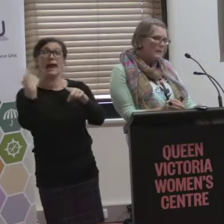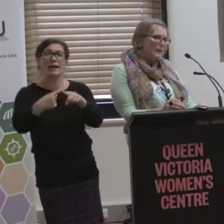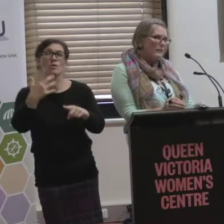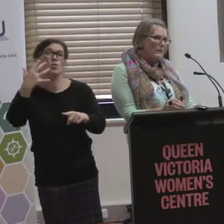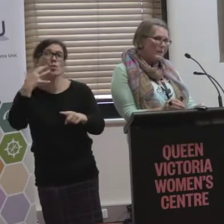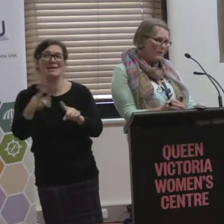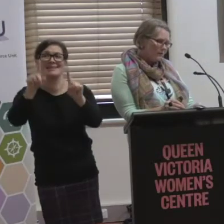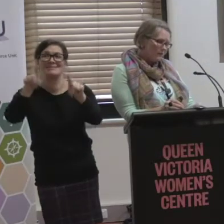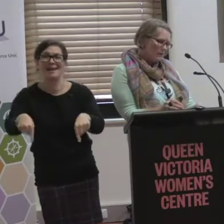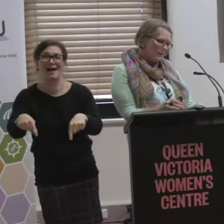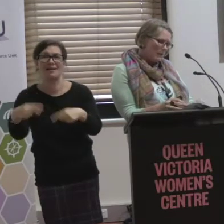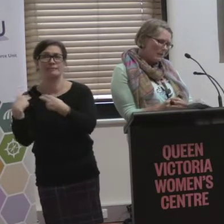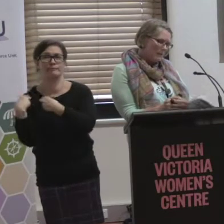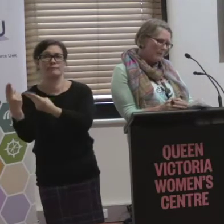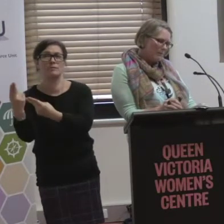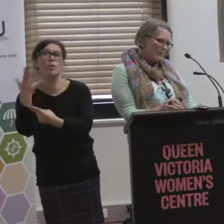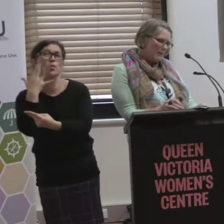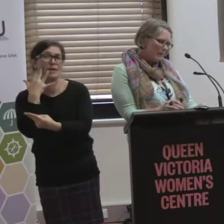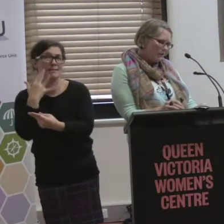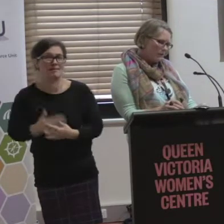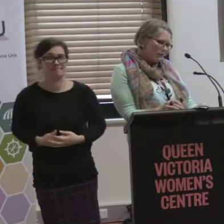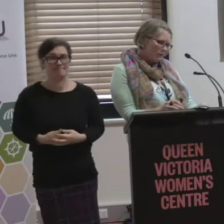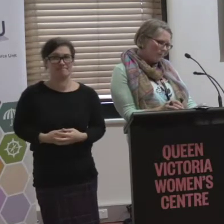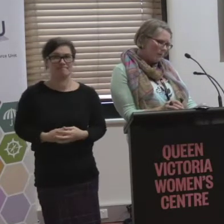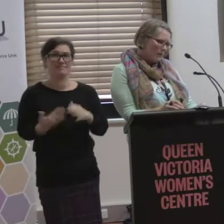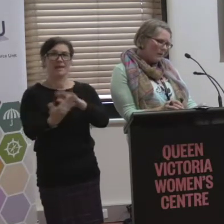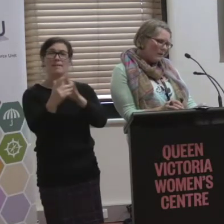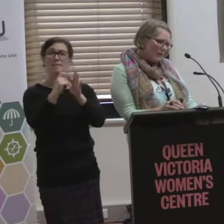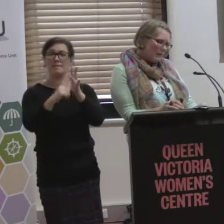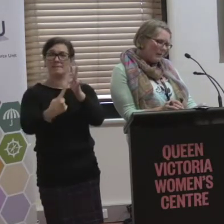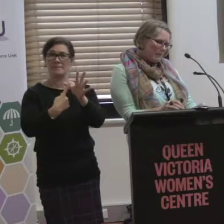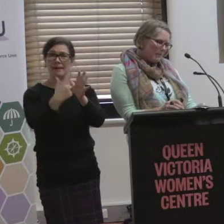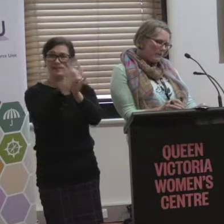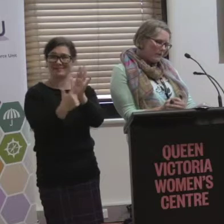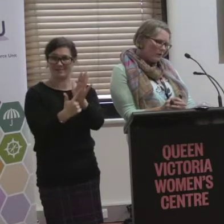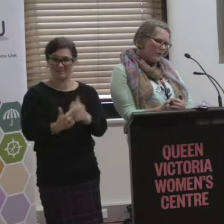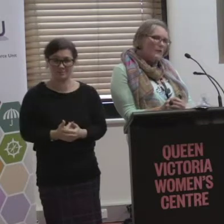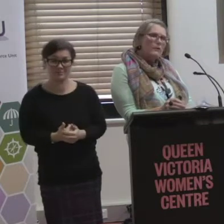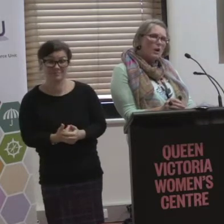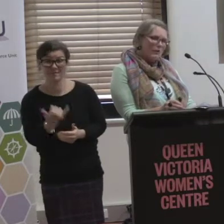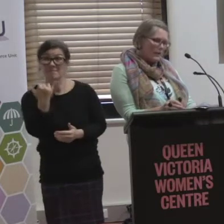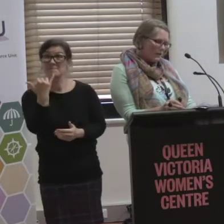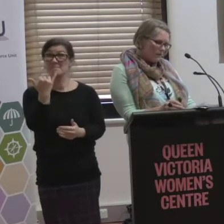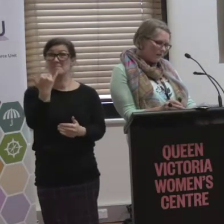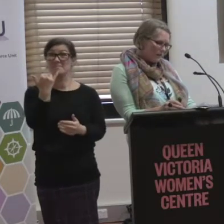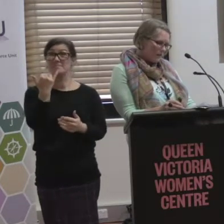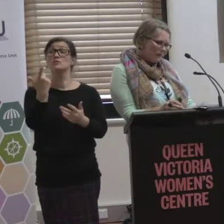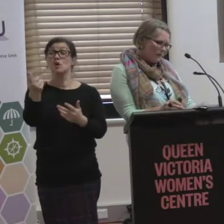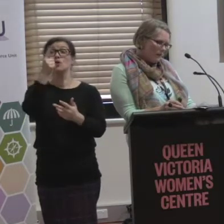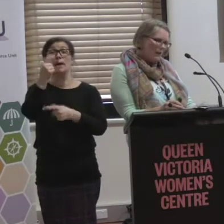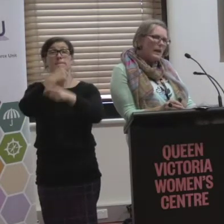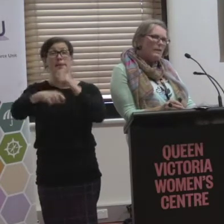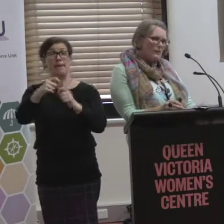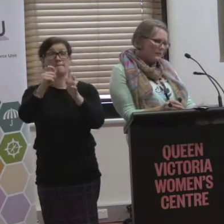choosing under the powers of attorney legislation. So you can make a powers of attorney if you're over the age of 18